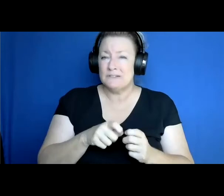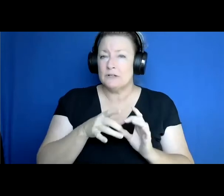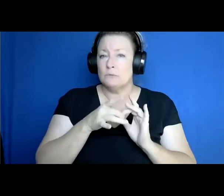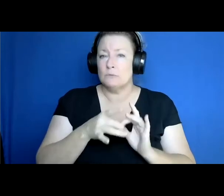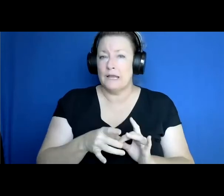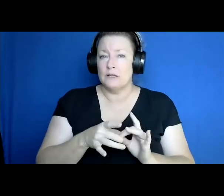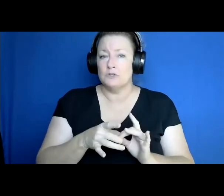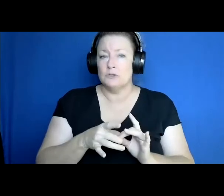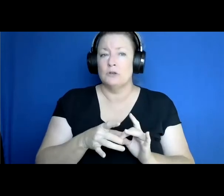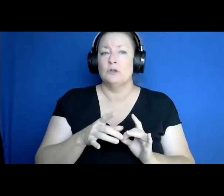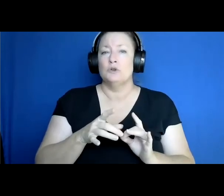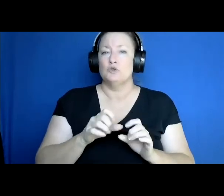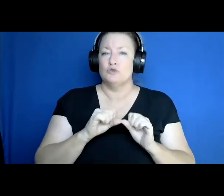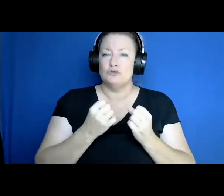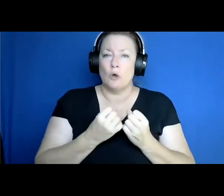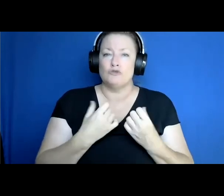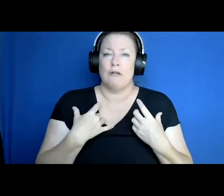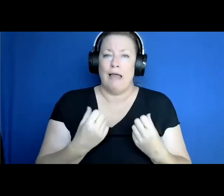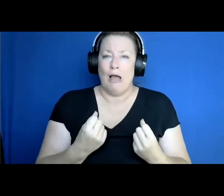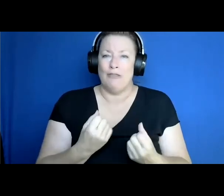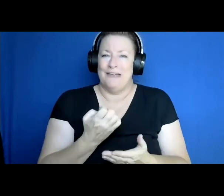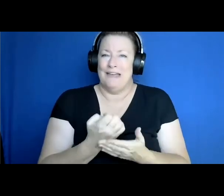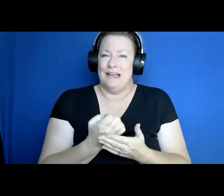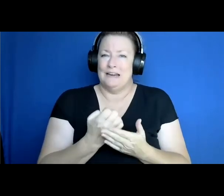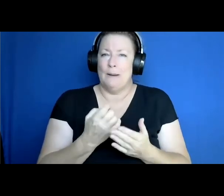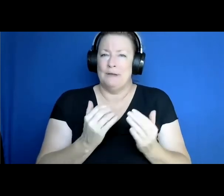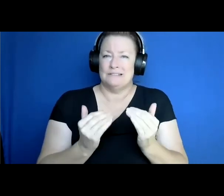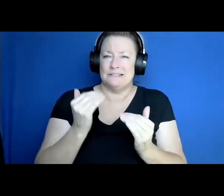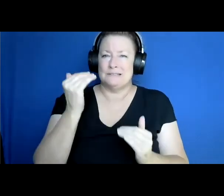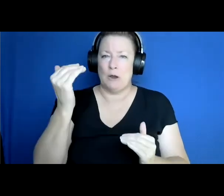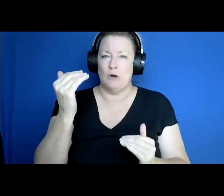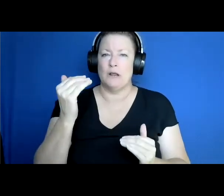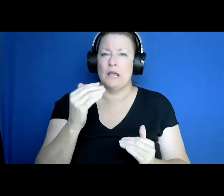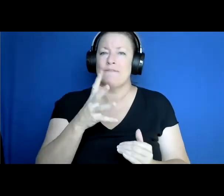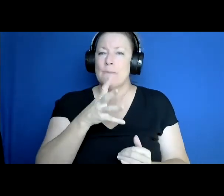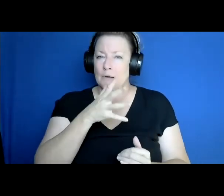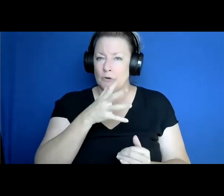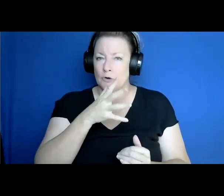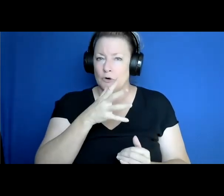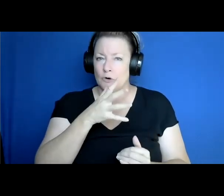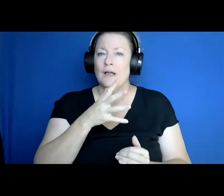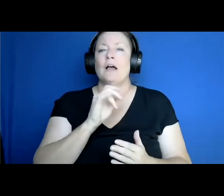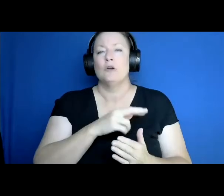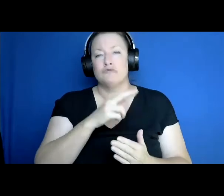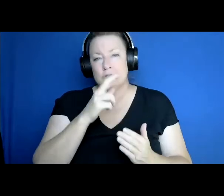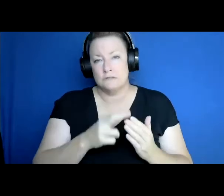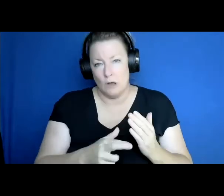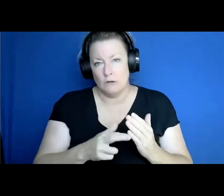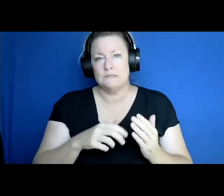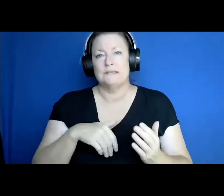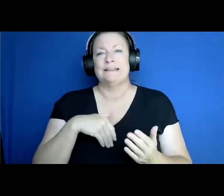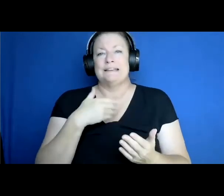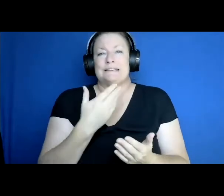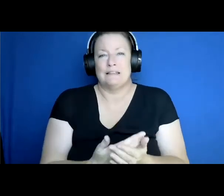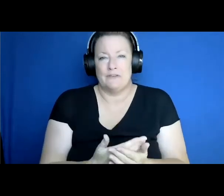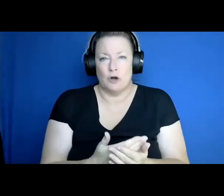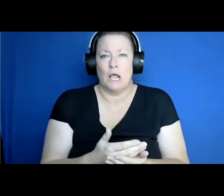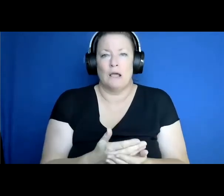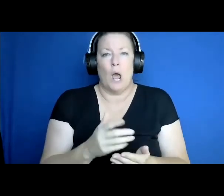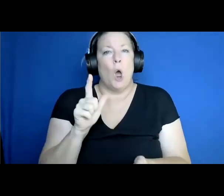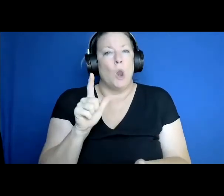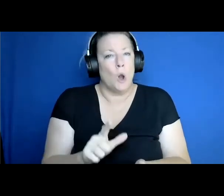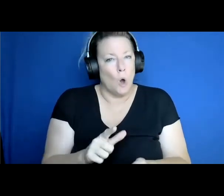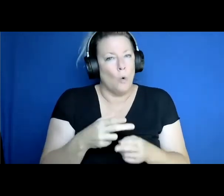social, health, and economic disparities of the mother that result in her delivering a very low birth weight